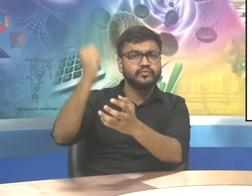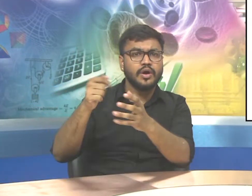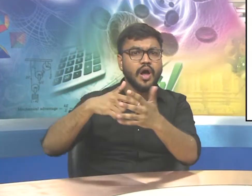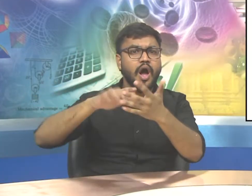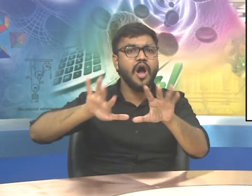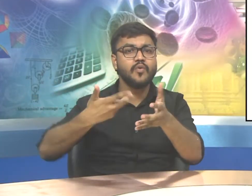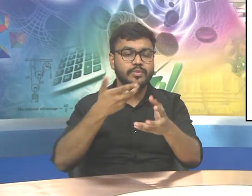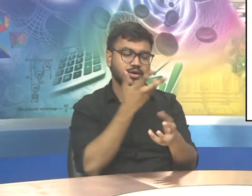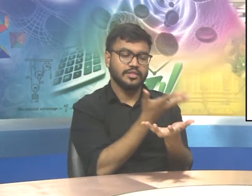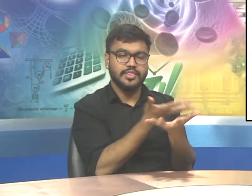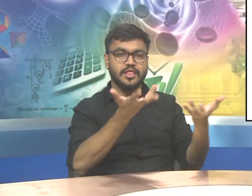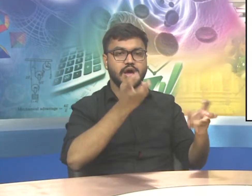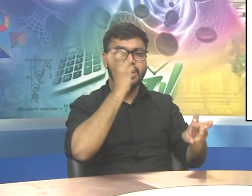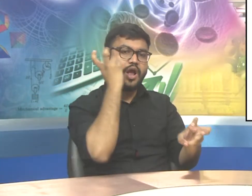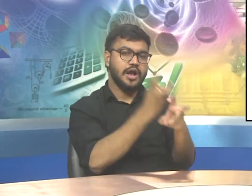elephants,